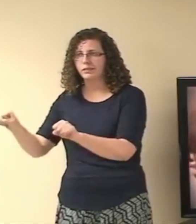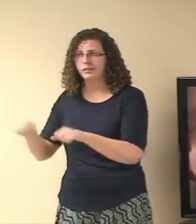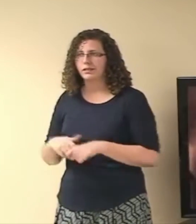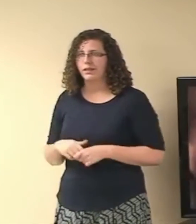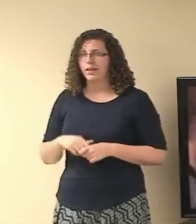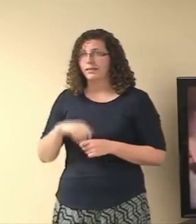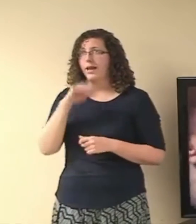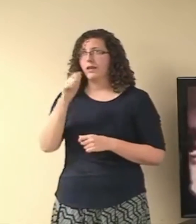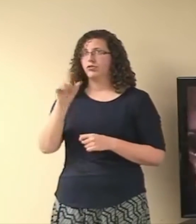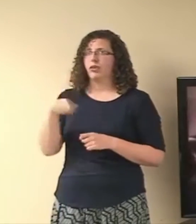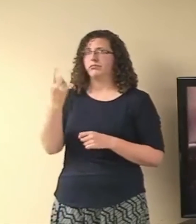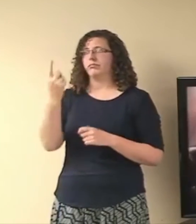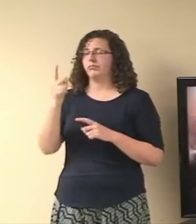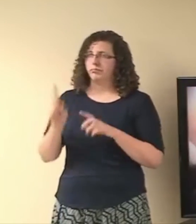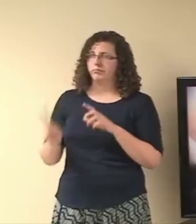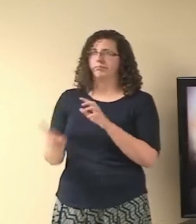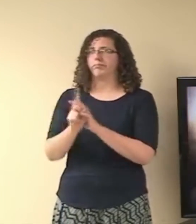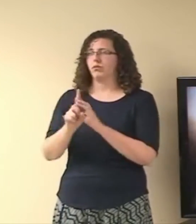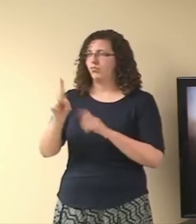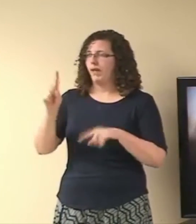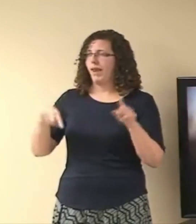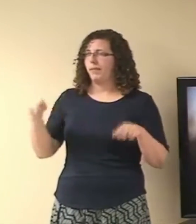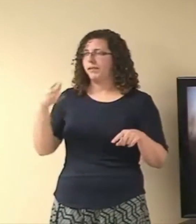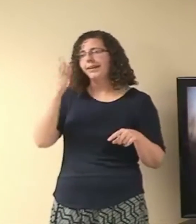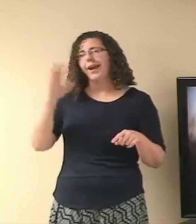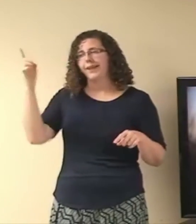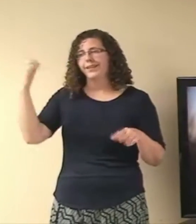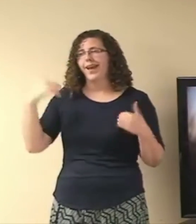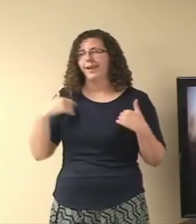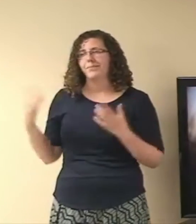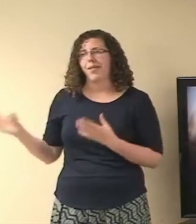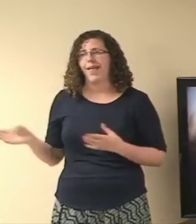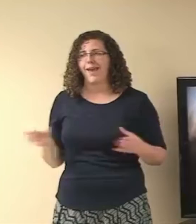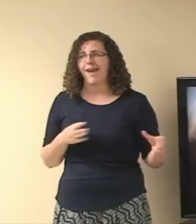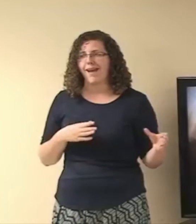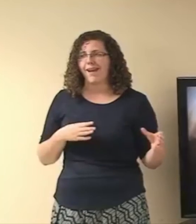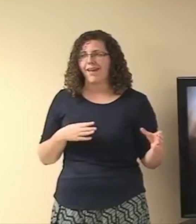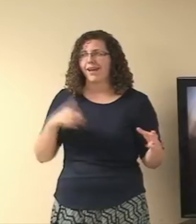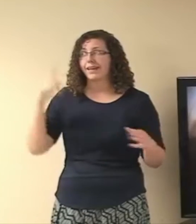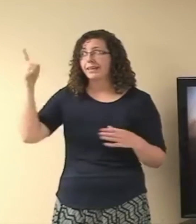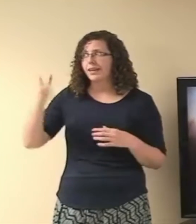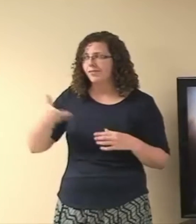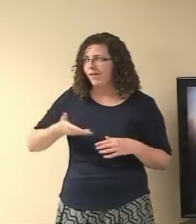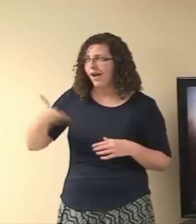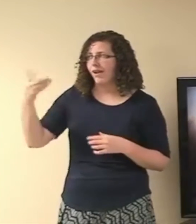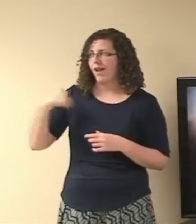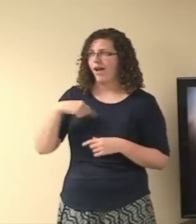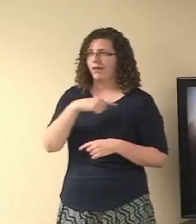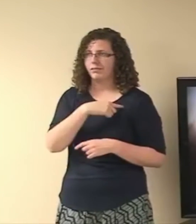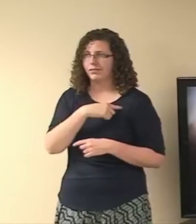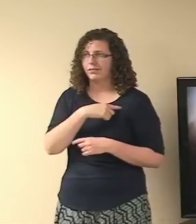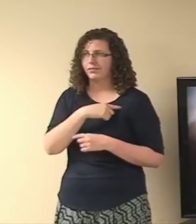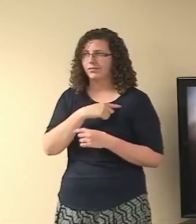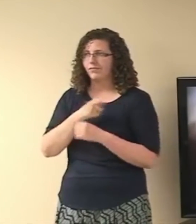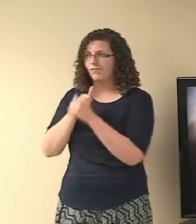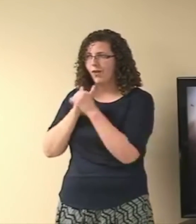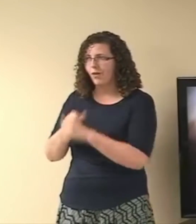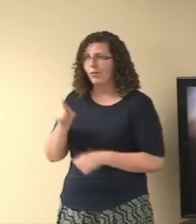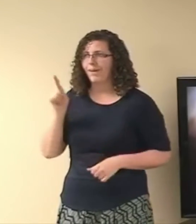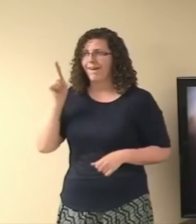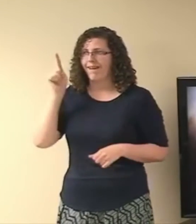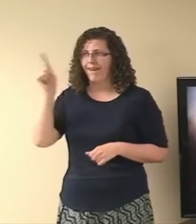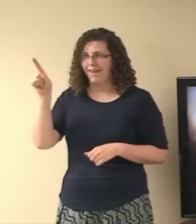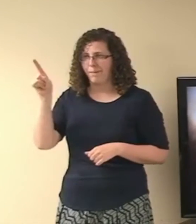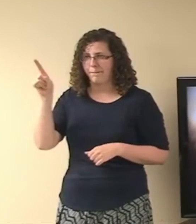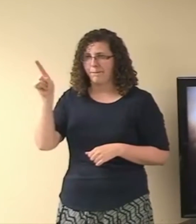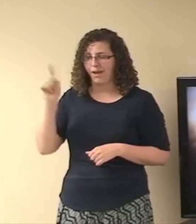wasn't random at all. God knew his plan. He had just invited us to walk with him through this process. He was